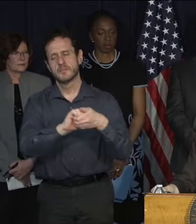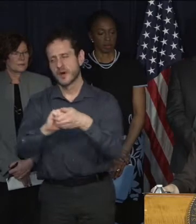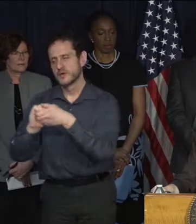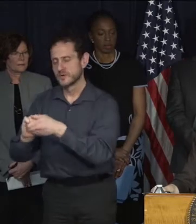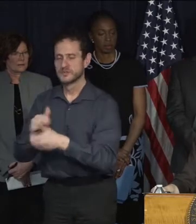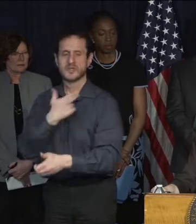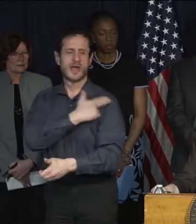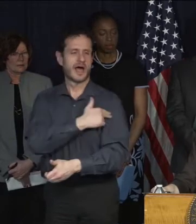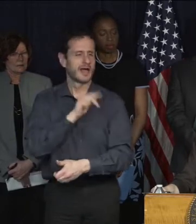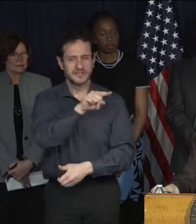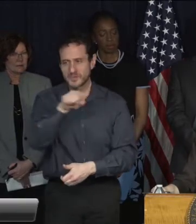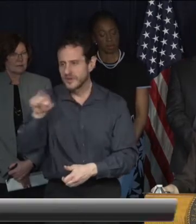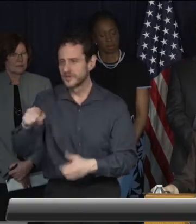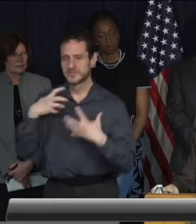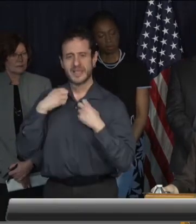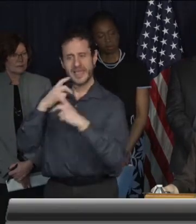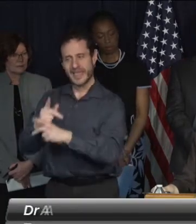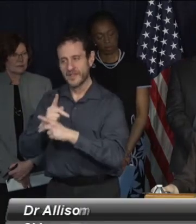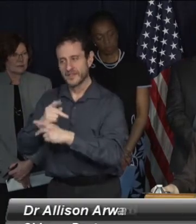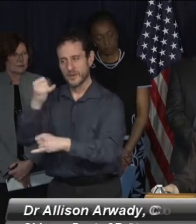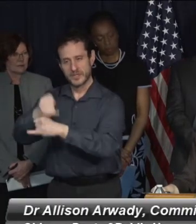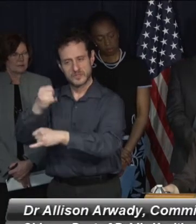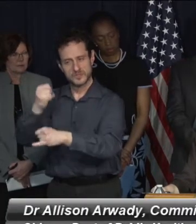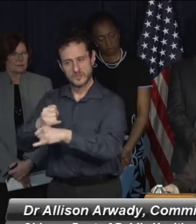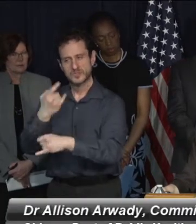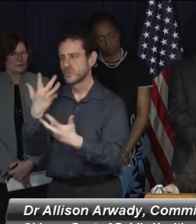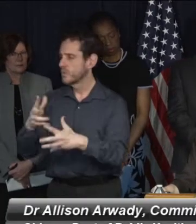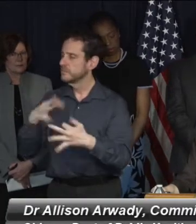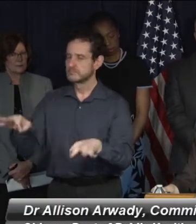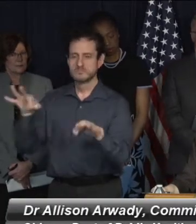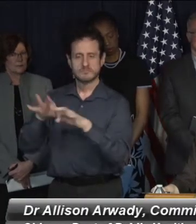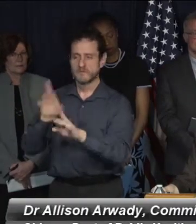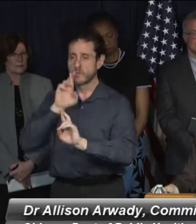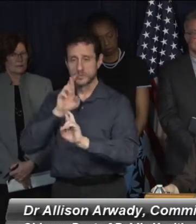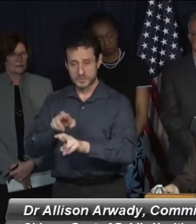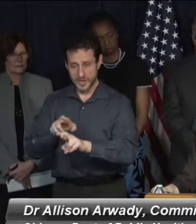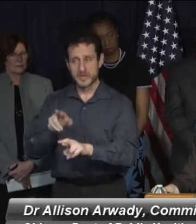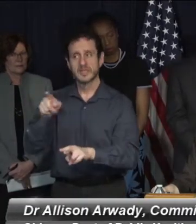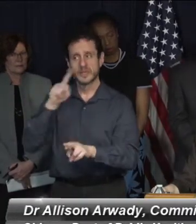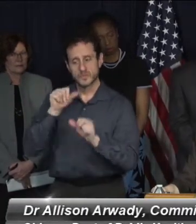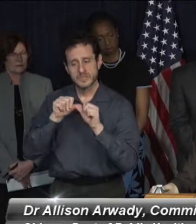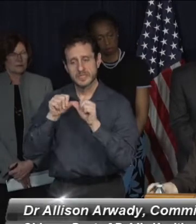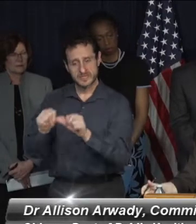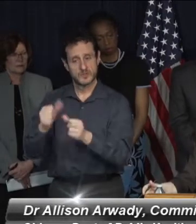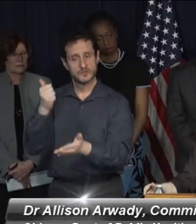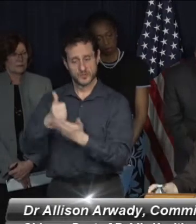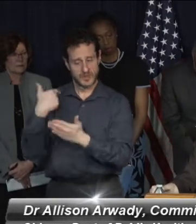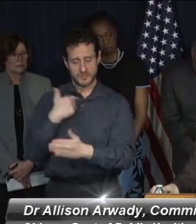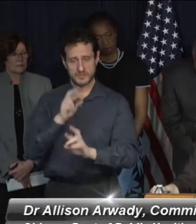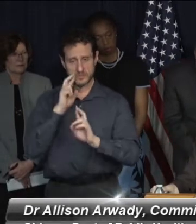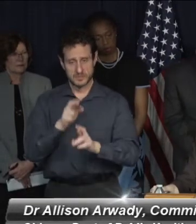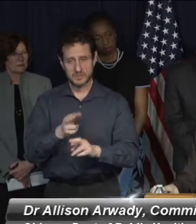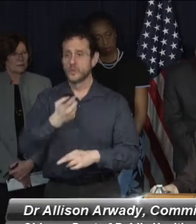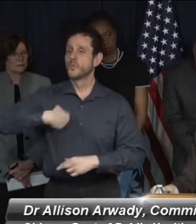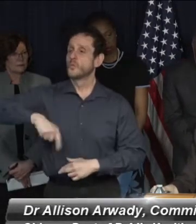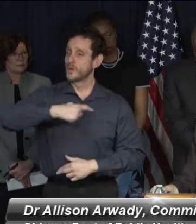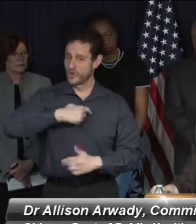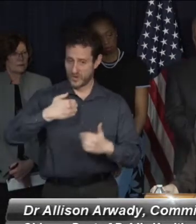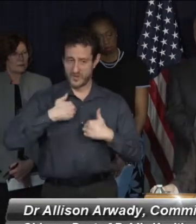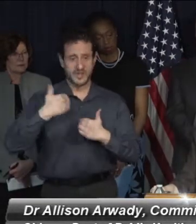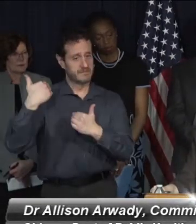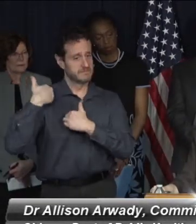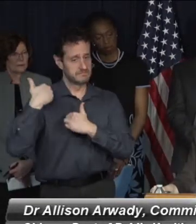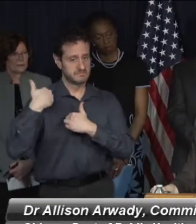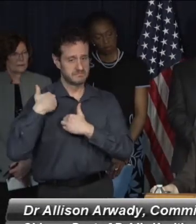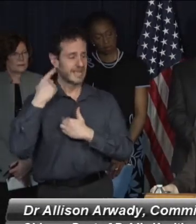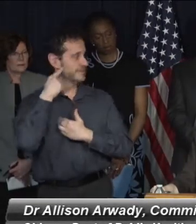healthcare institutions, who have already been vital in this response and will remain vital. We all have a role to play, as you heard the